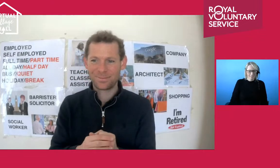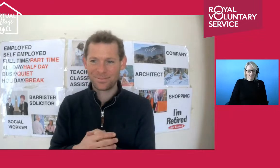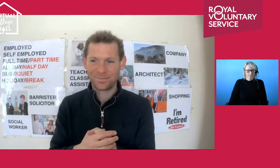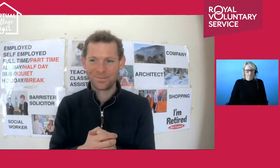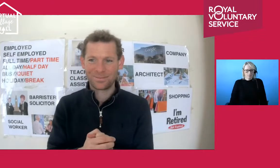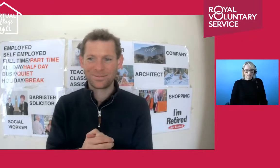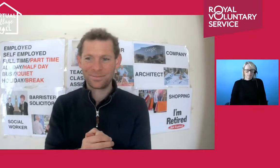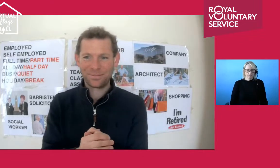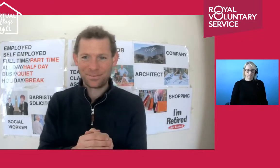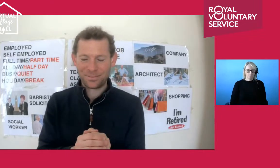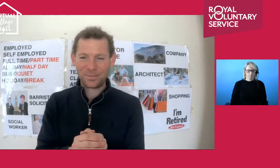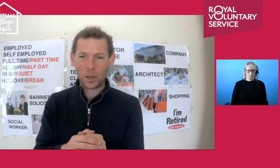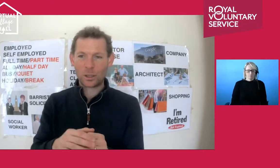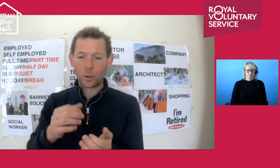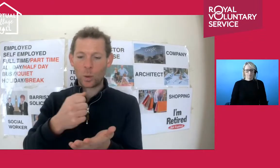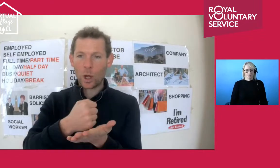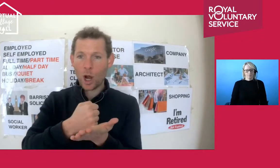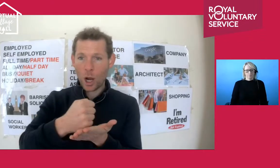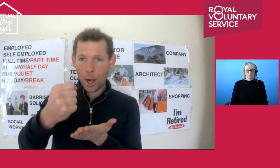weekend.